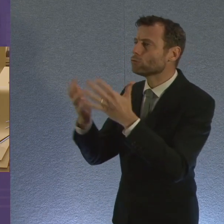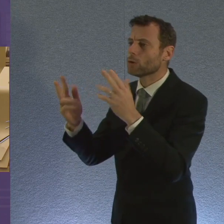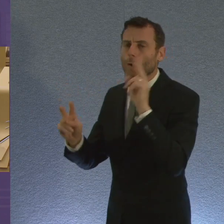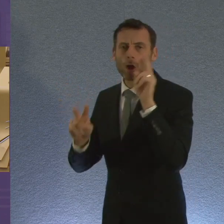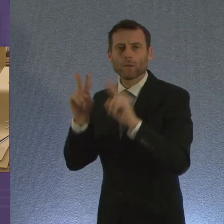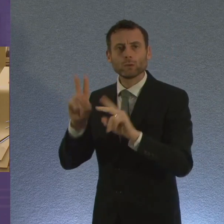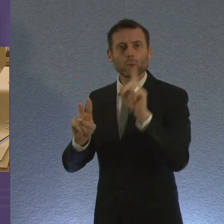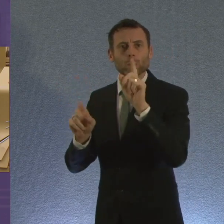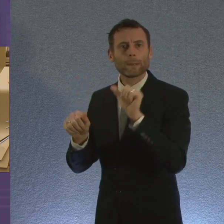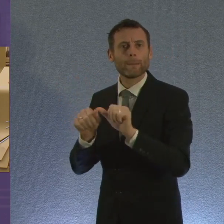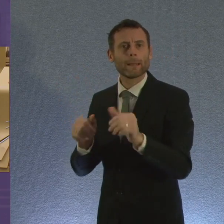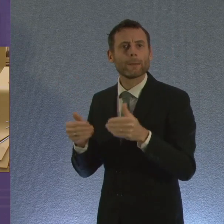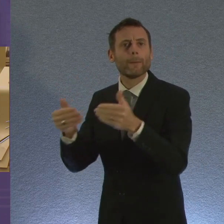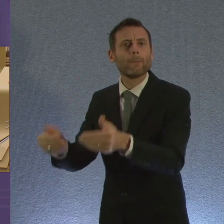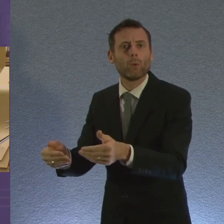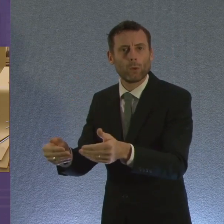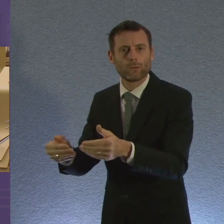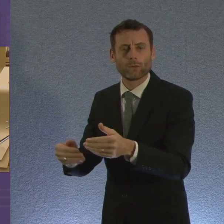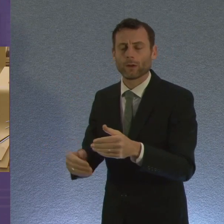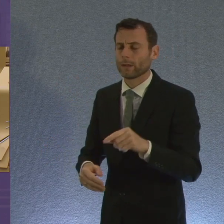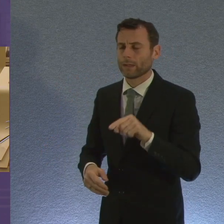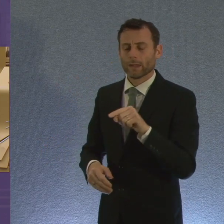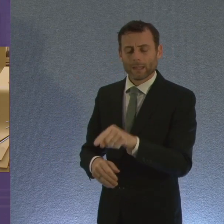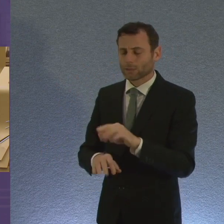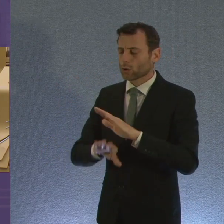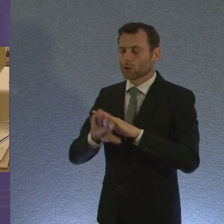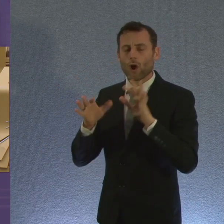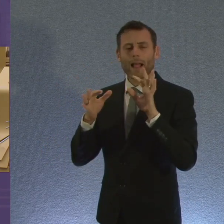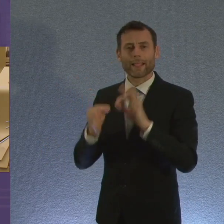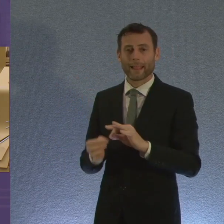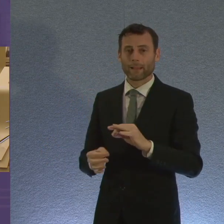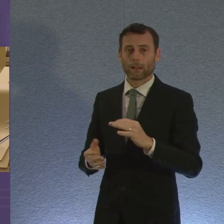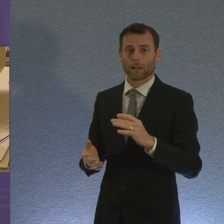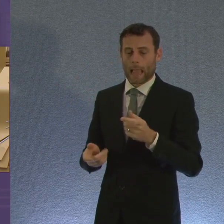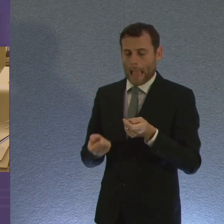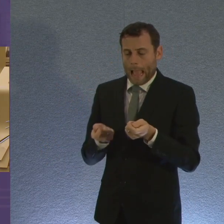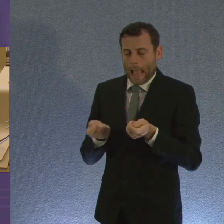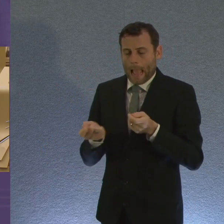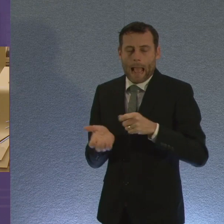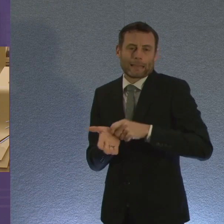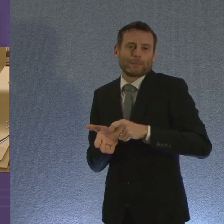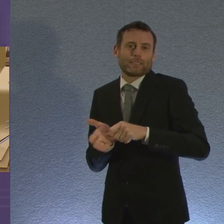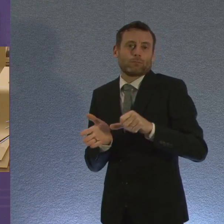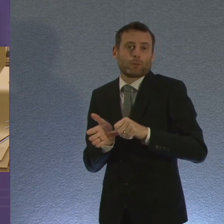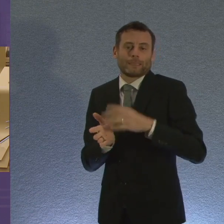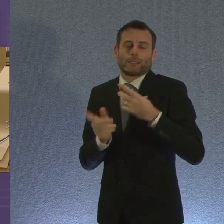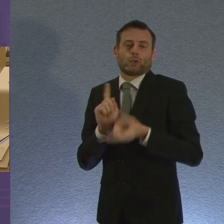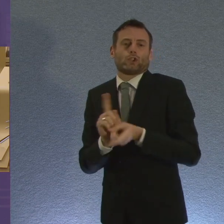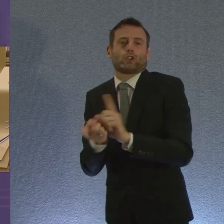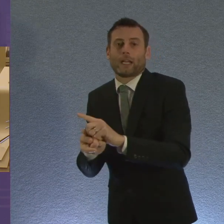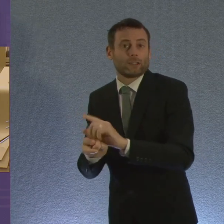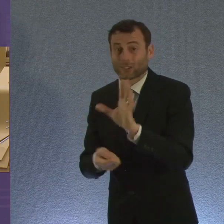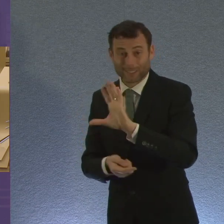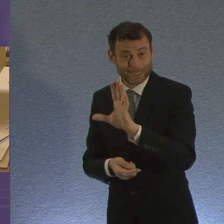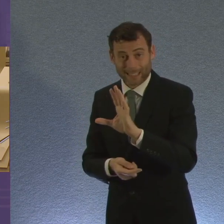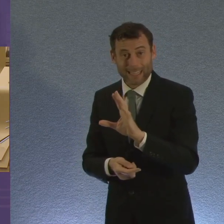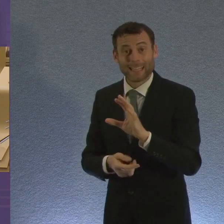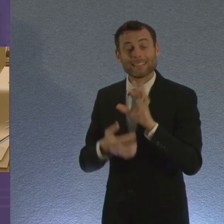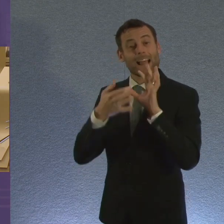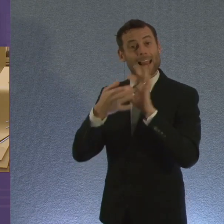Mr. Tompkins. This is not about an administrative issue. This is about the effect of the backlog on the accused and,